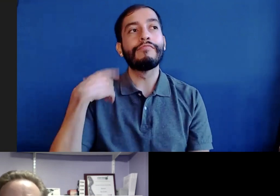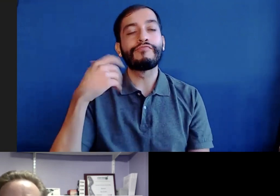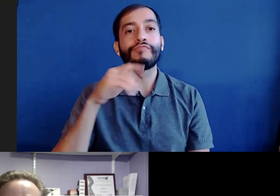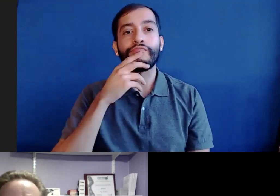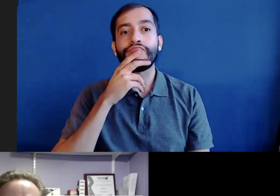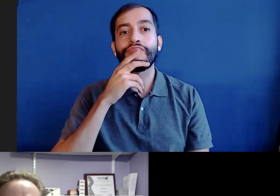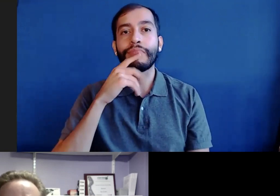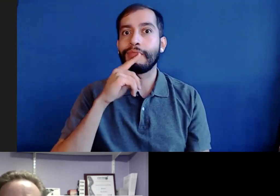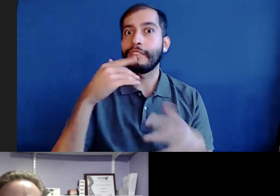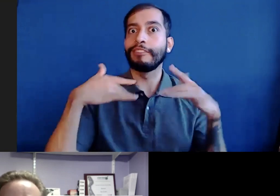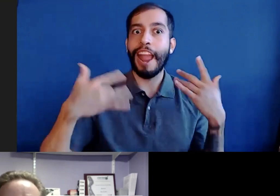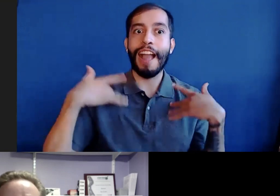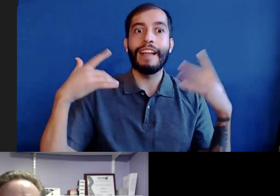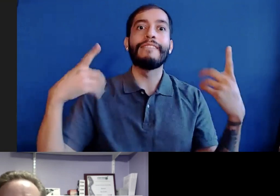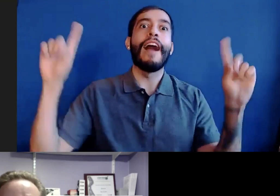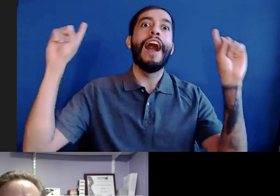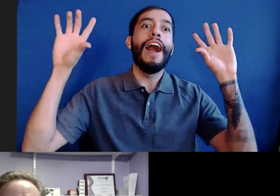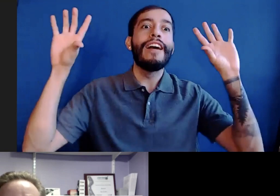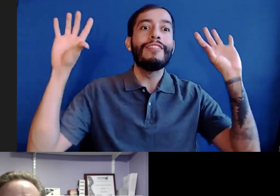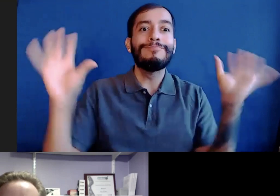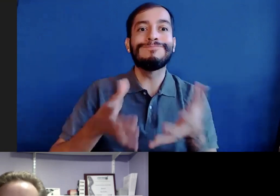relief to work together properly again.